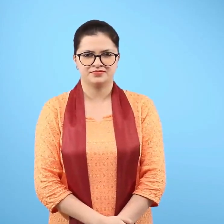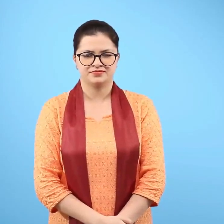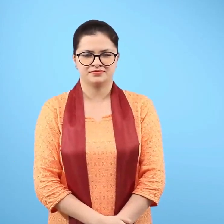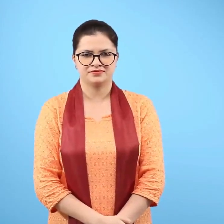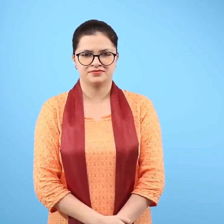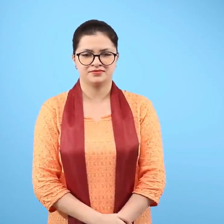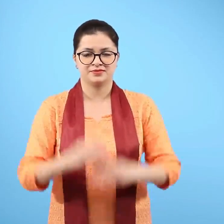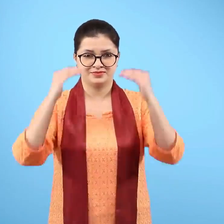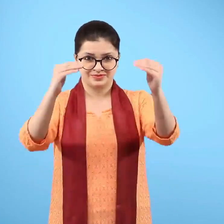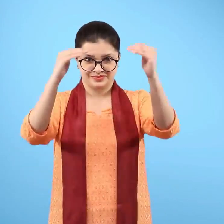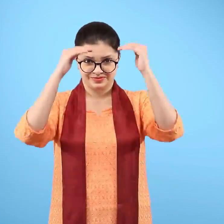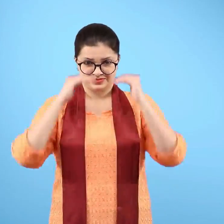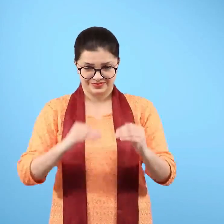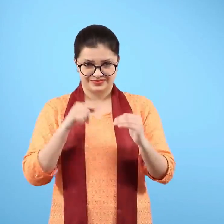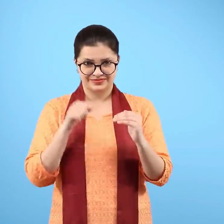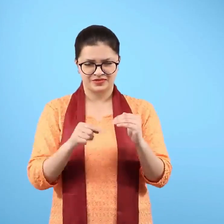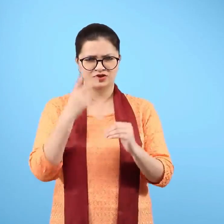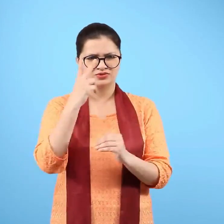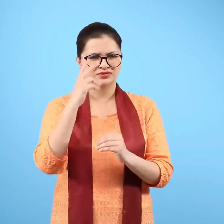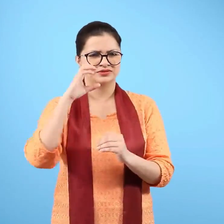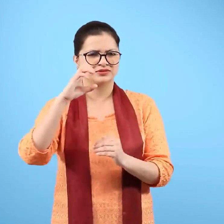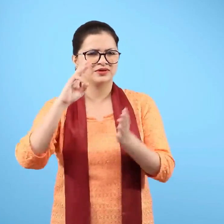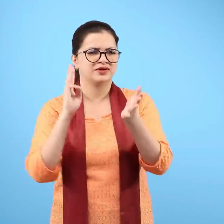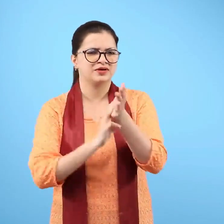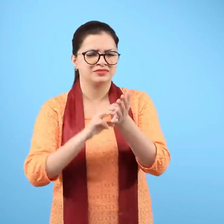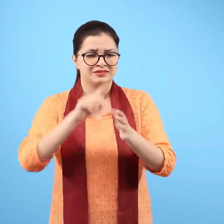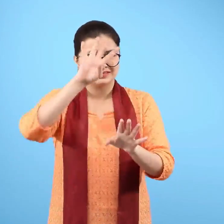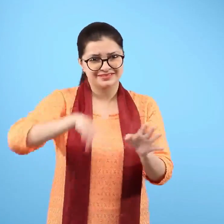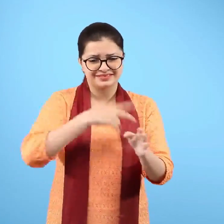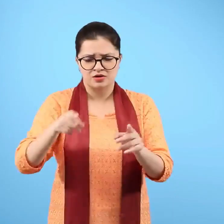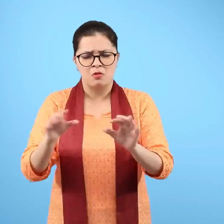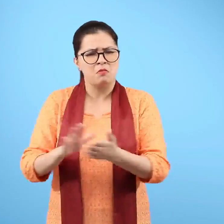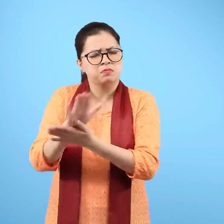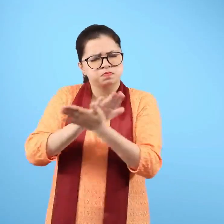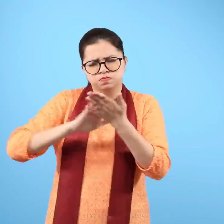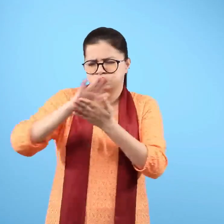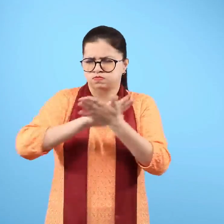grid. Below that, there is a 2 centimeter grid which is blank.